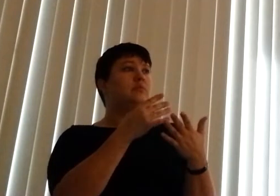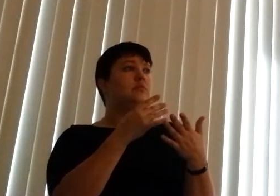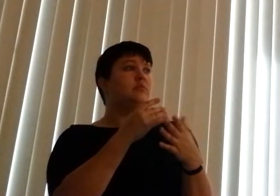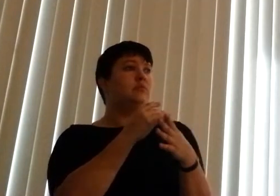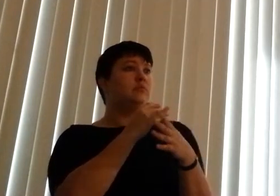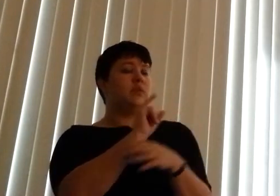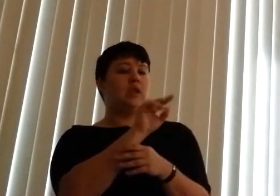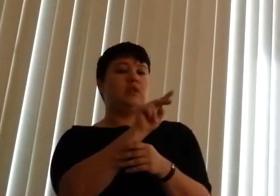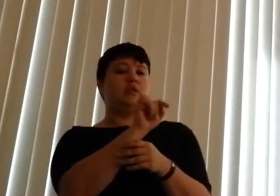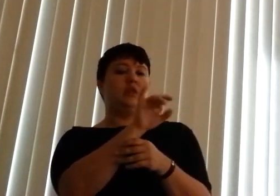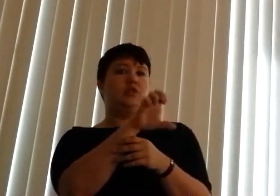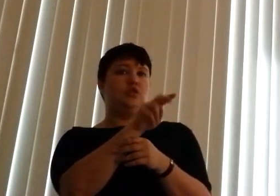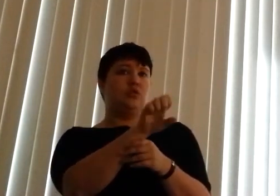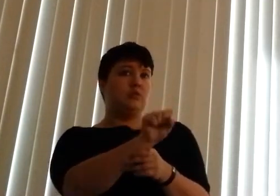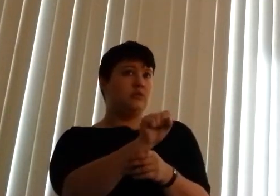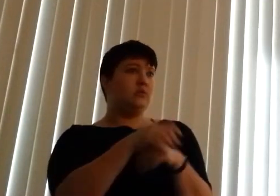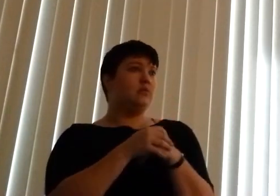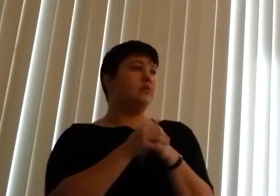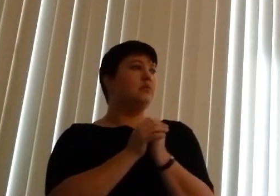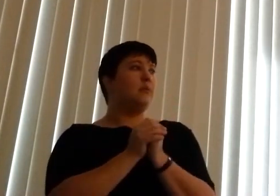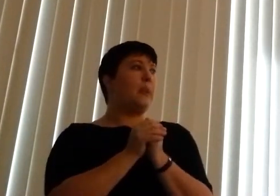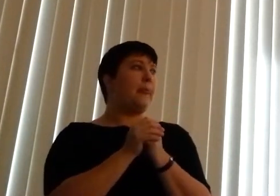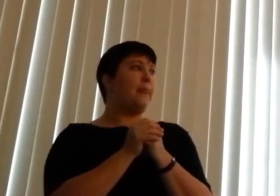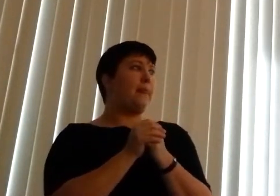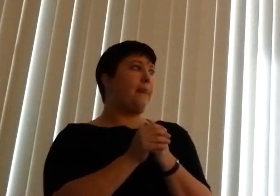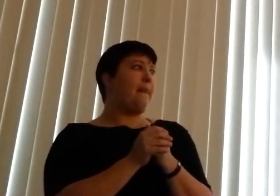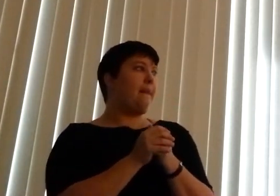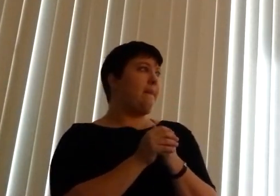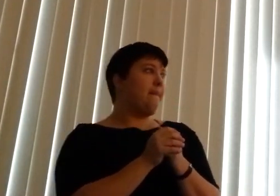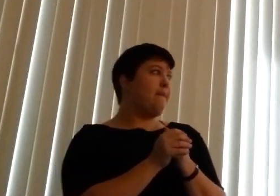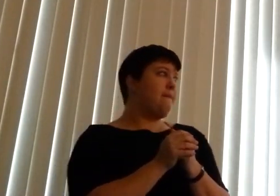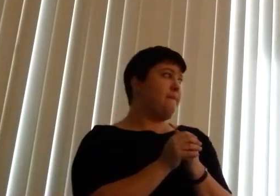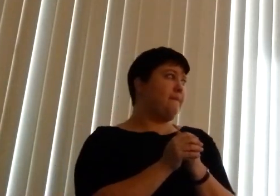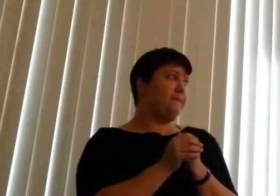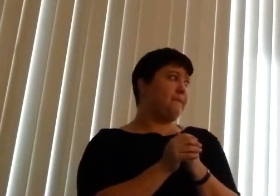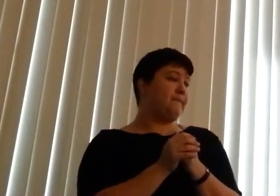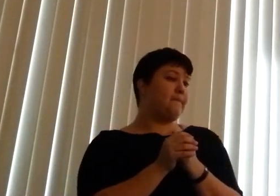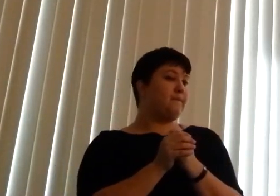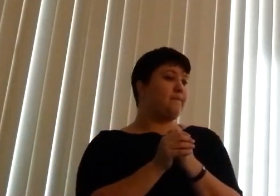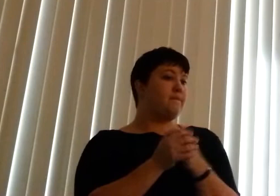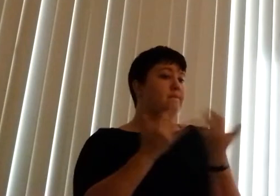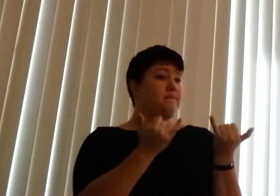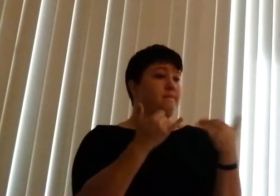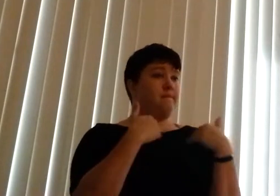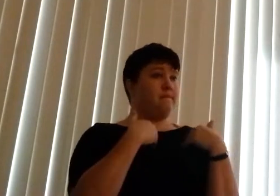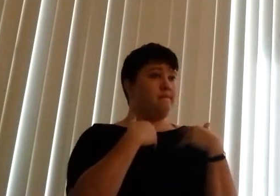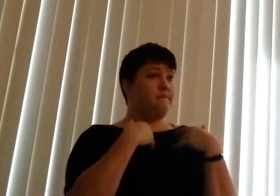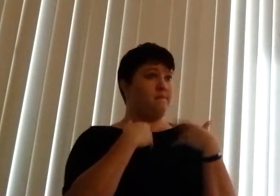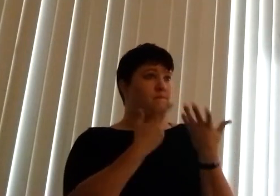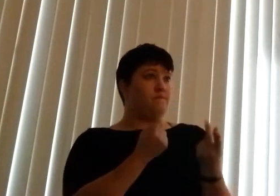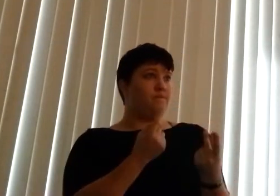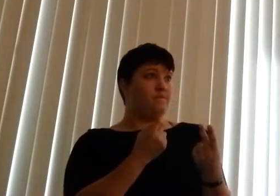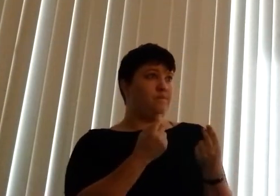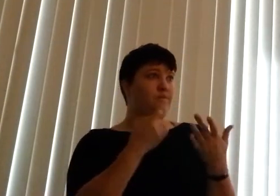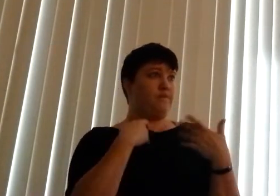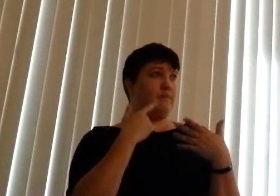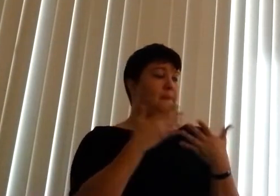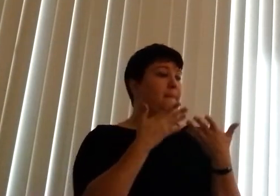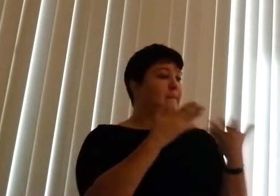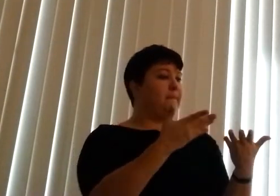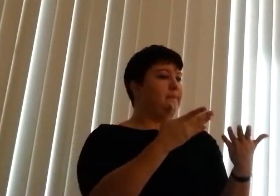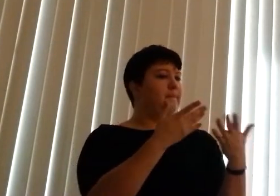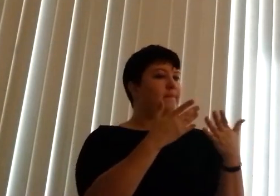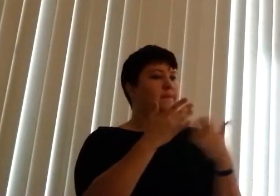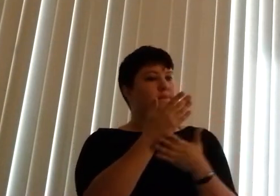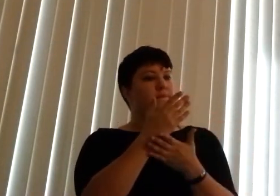Okay, so what I'm going to do is introduce a Kant-inspired account of respecting the dignity